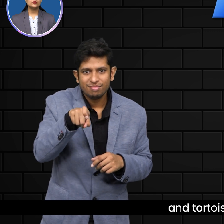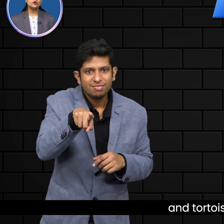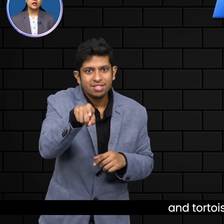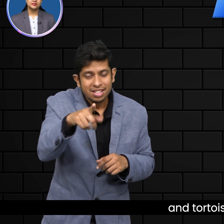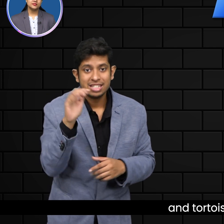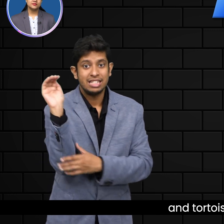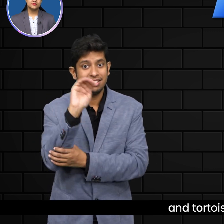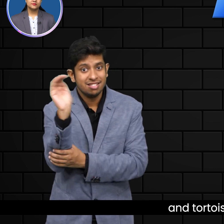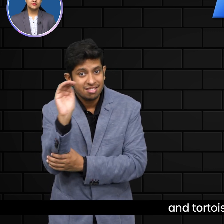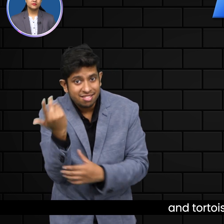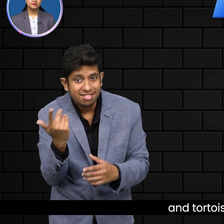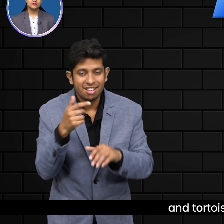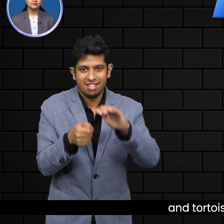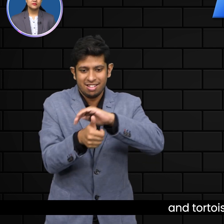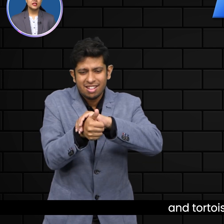and tortoises,